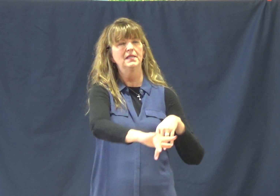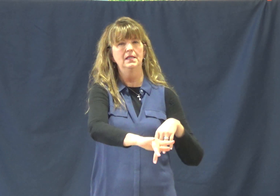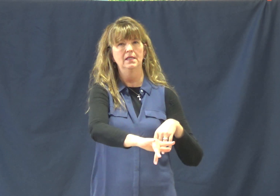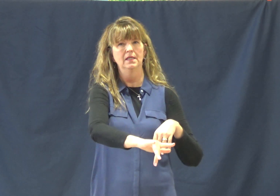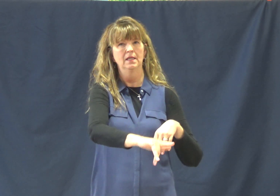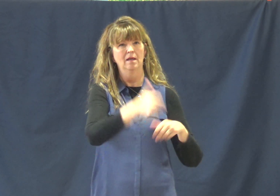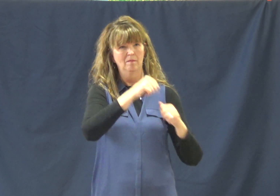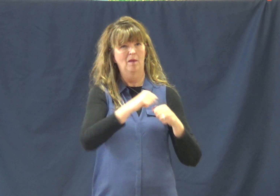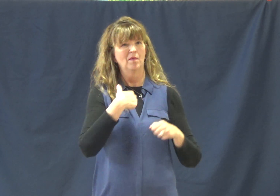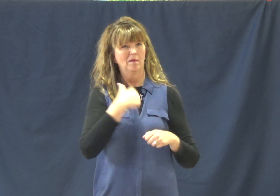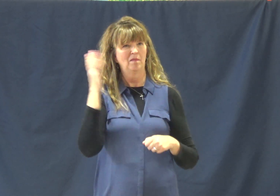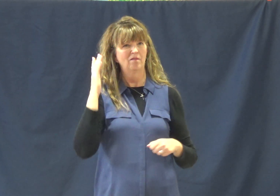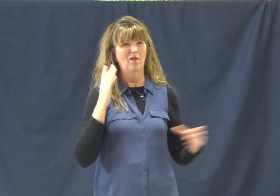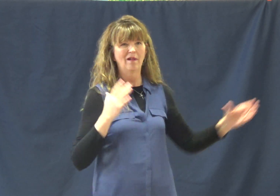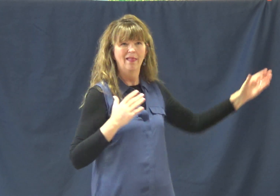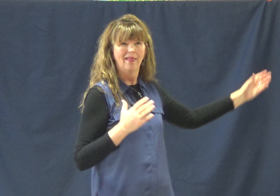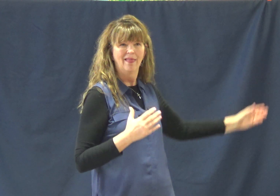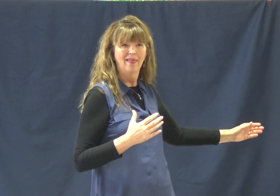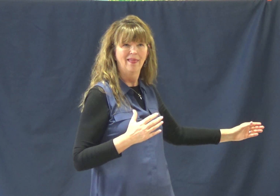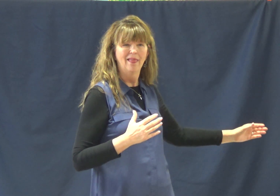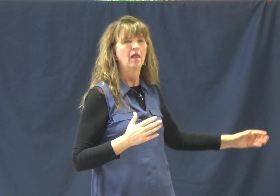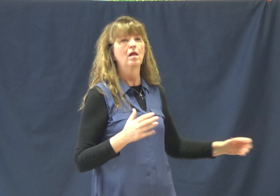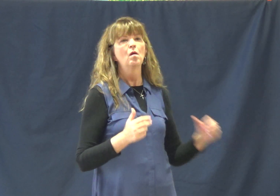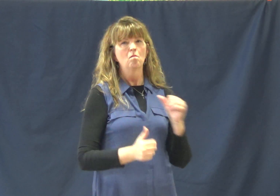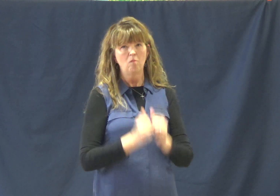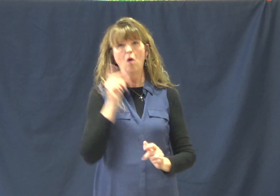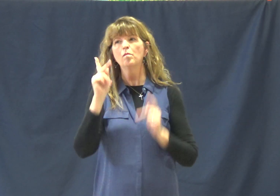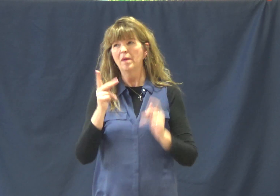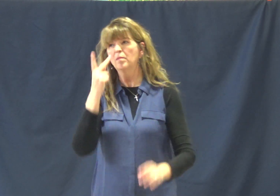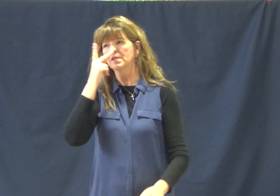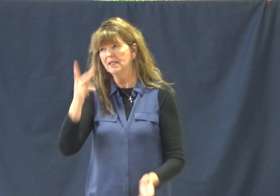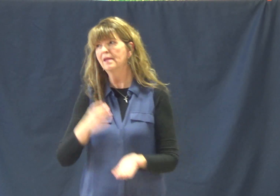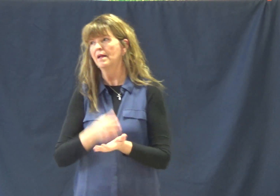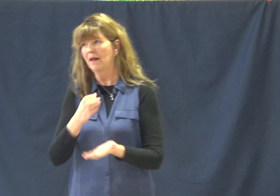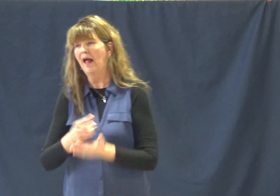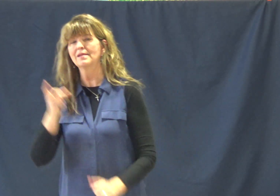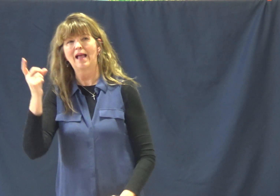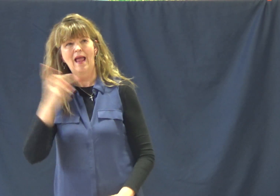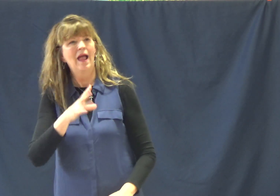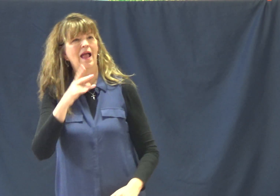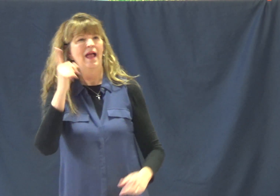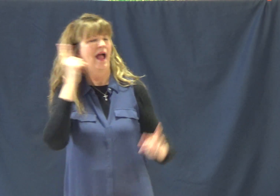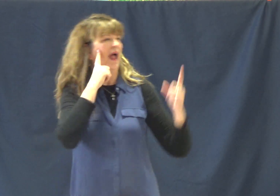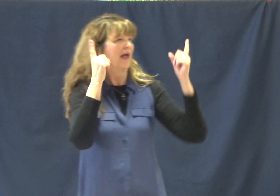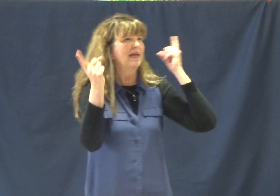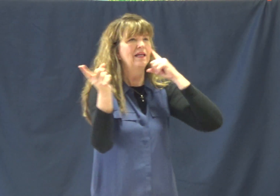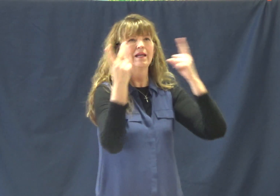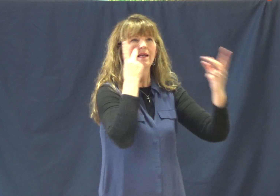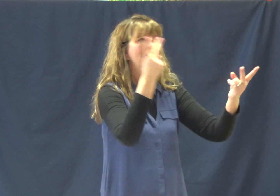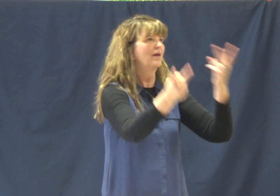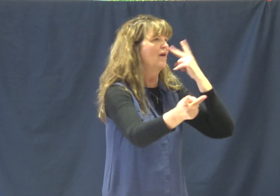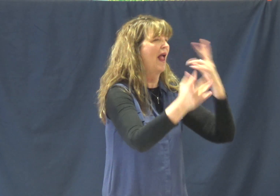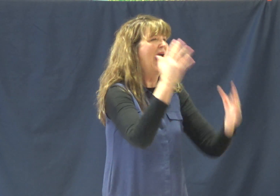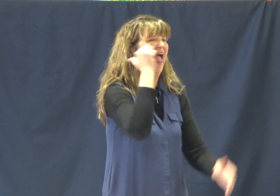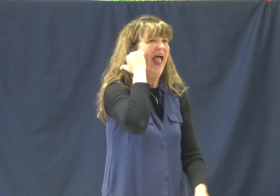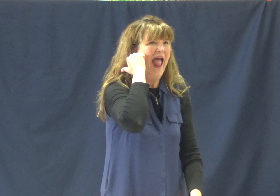Most people tend to see the glass half empty. Remember I showed that visually? I see, I